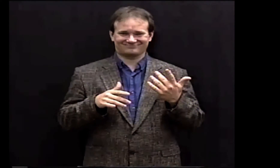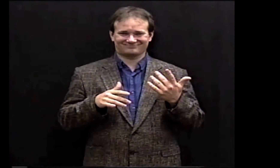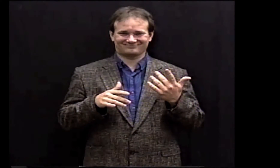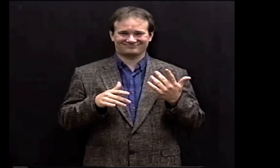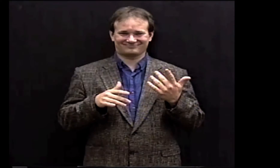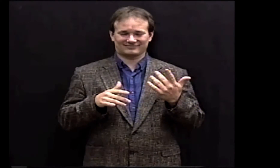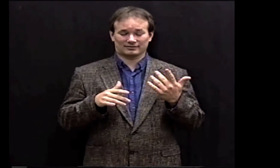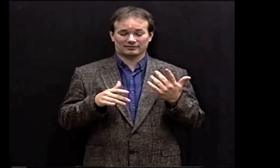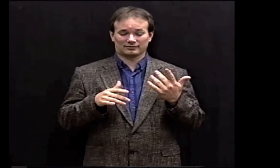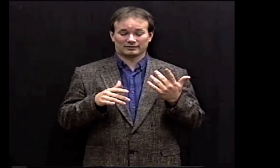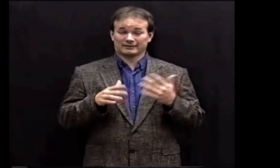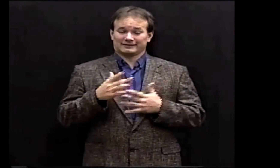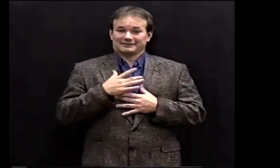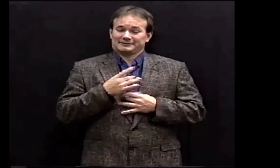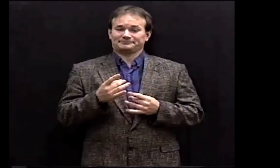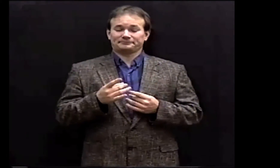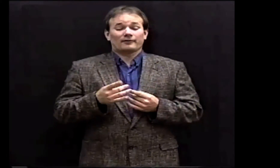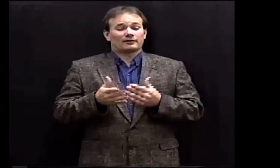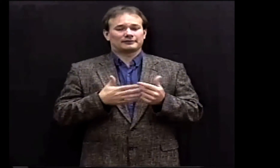Oh, hello again.